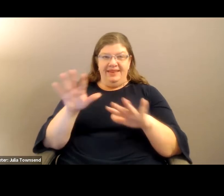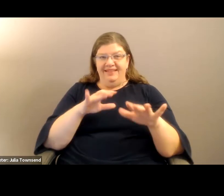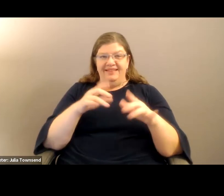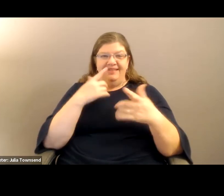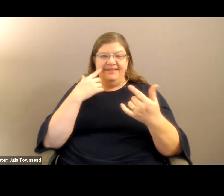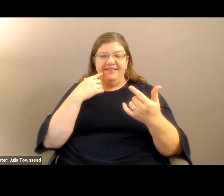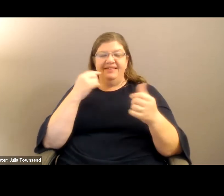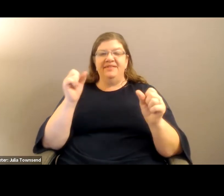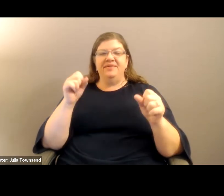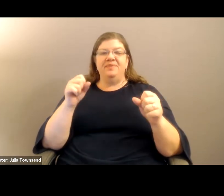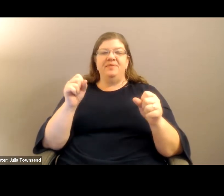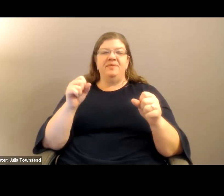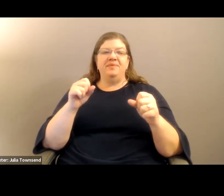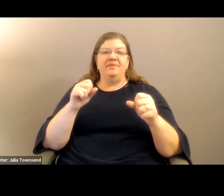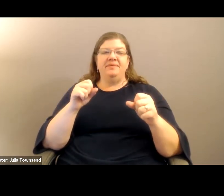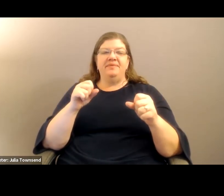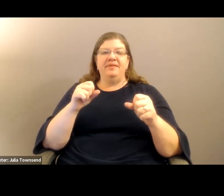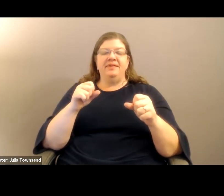Yeah.